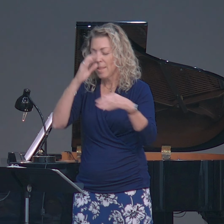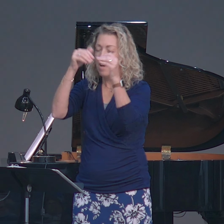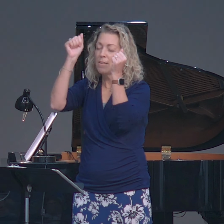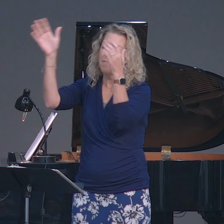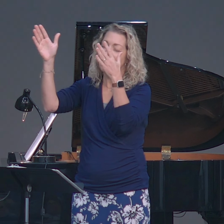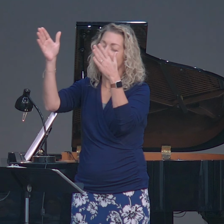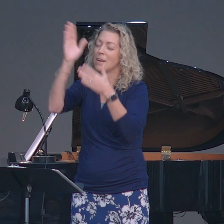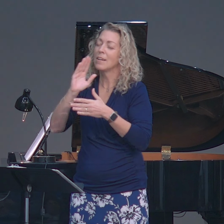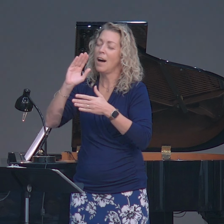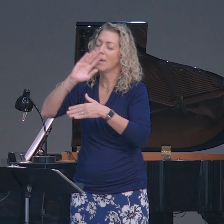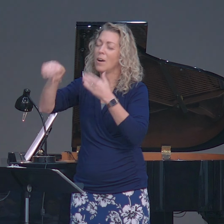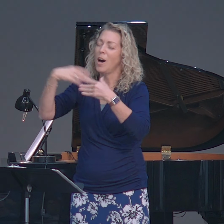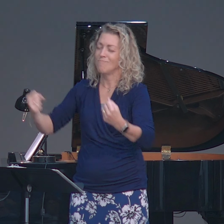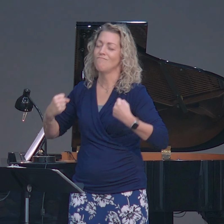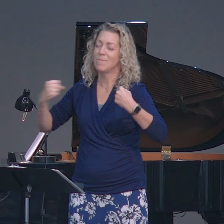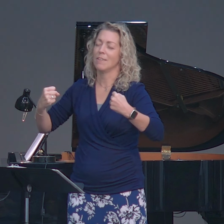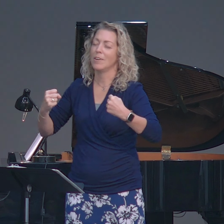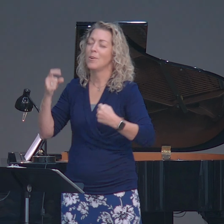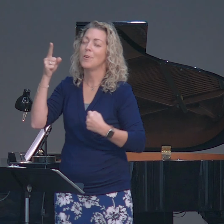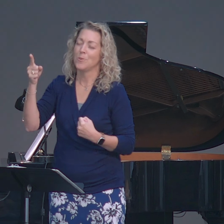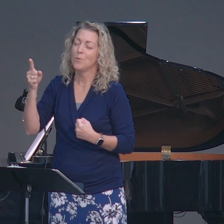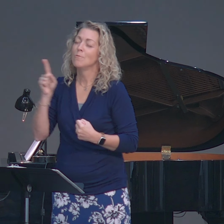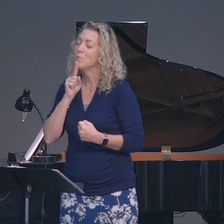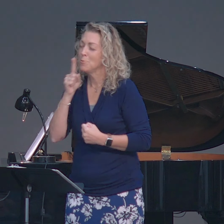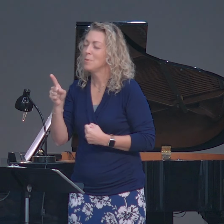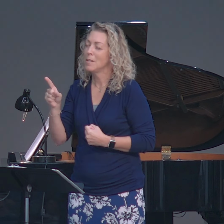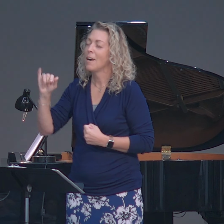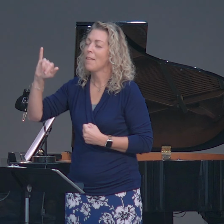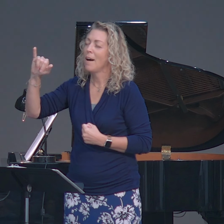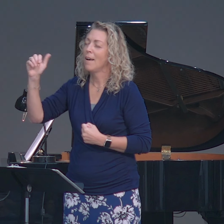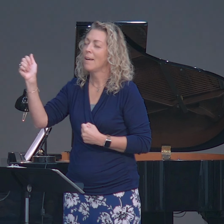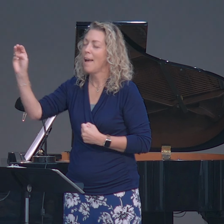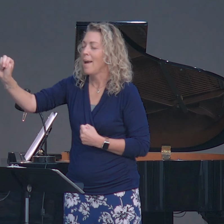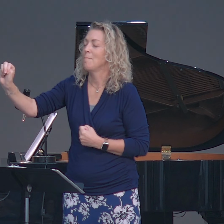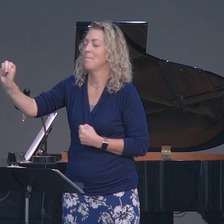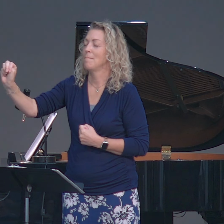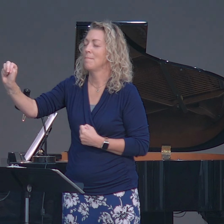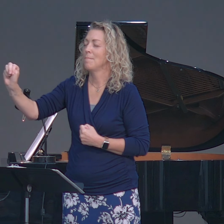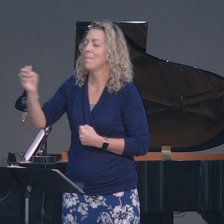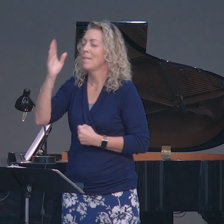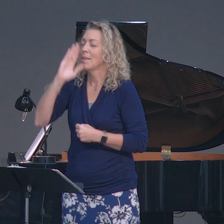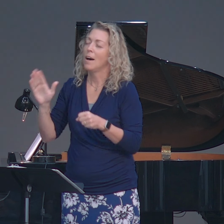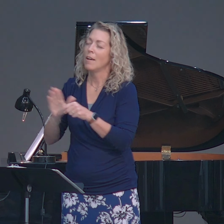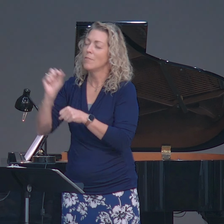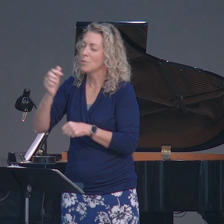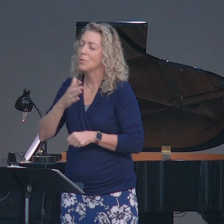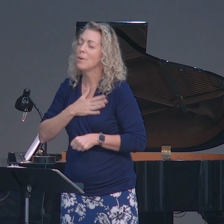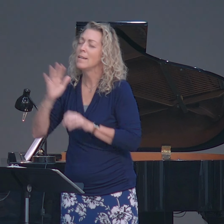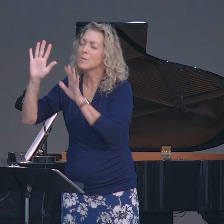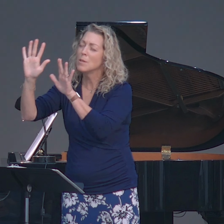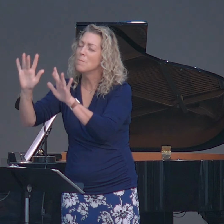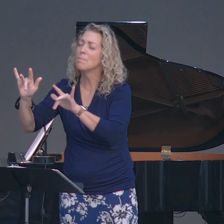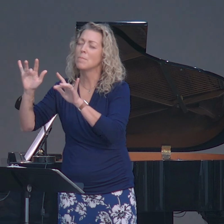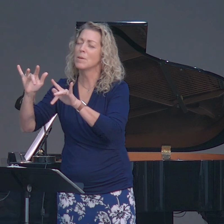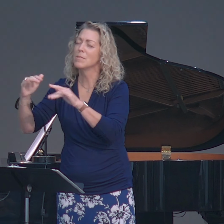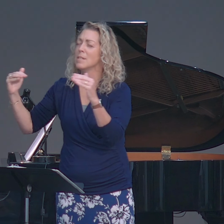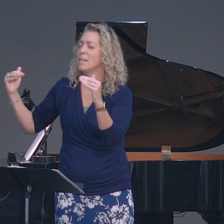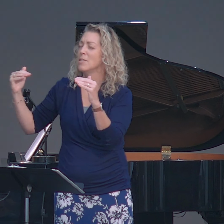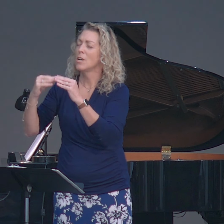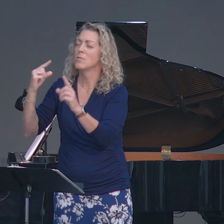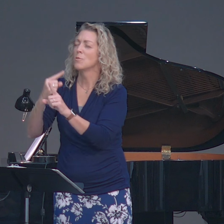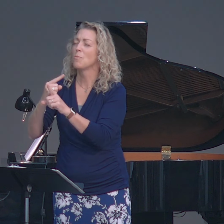God Almighty, you are the great I am. You are God of grace, God of mercy, a just God, a jealous